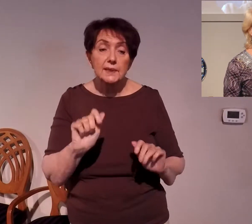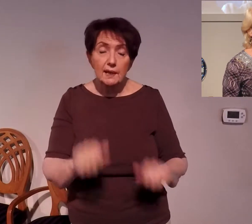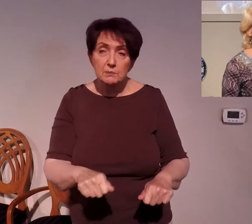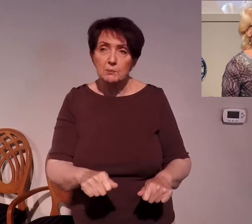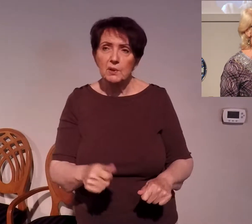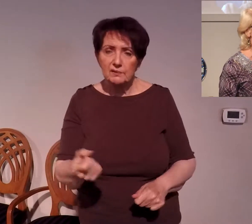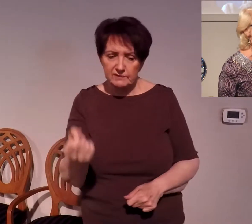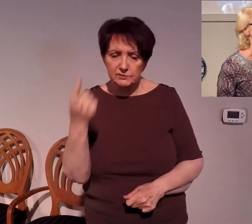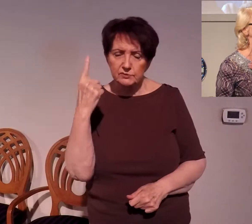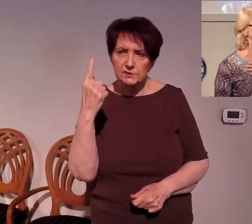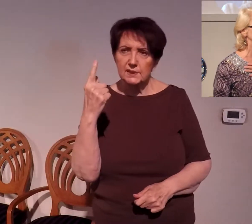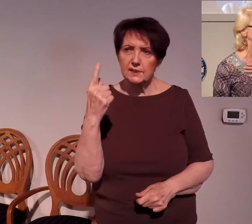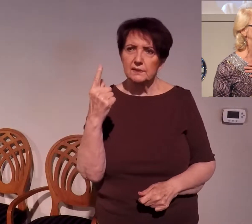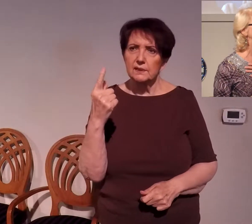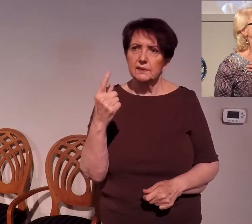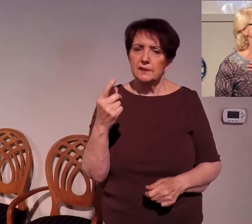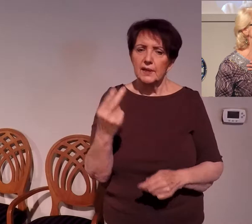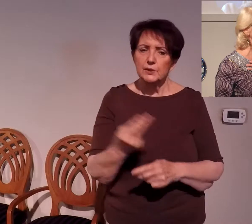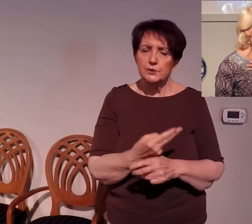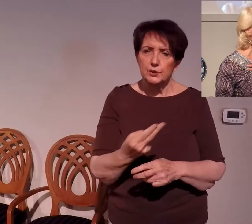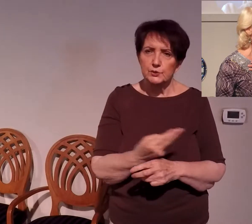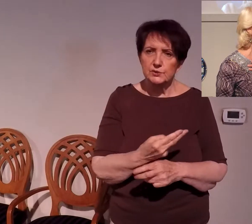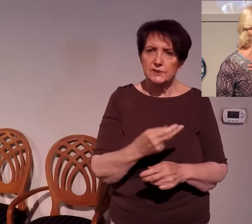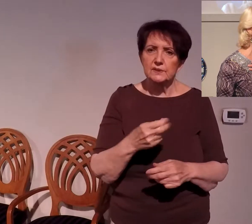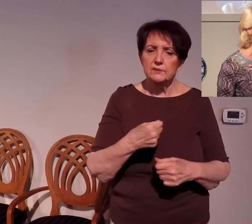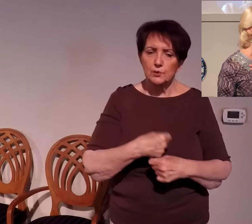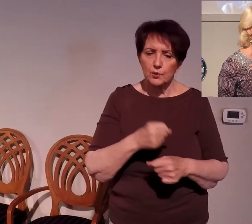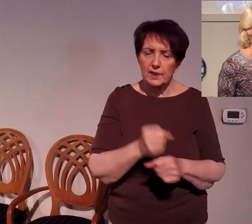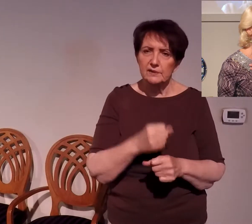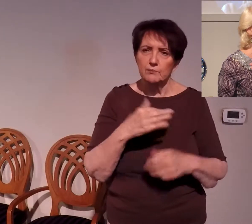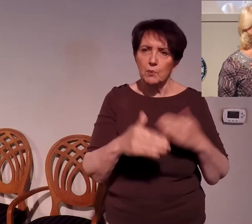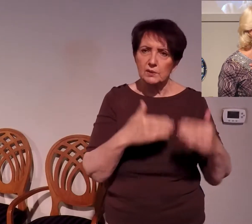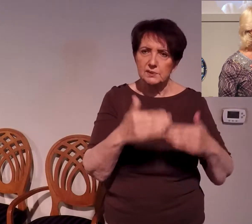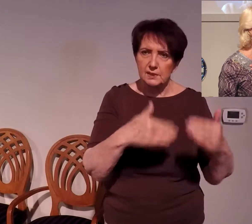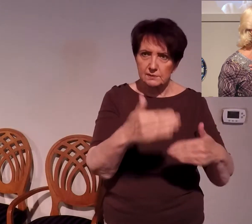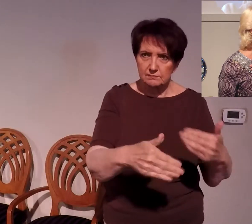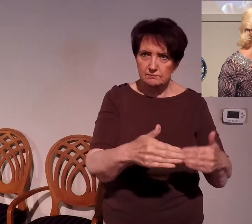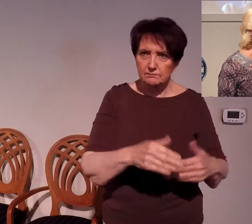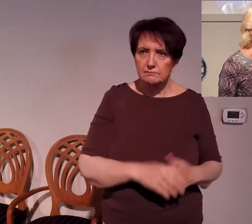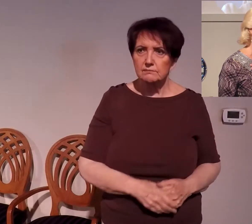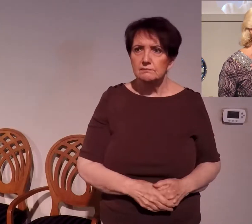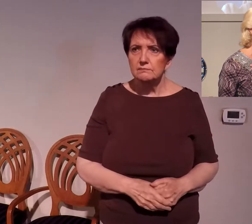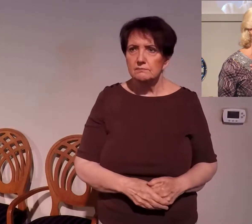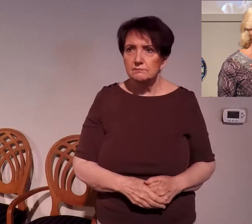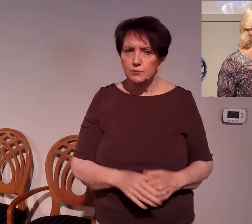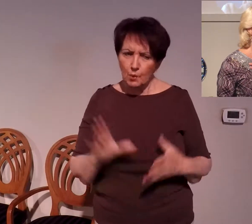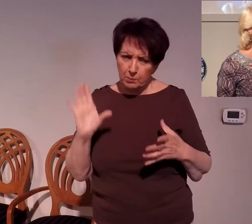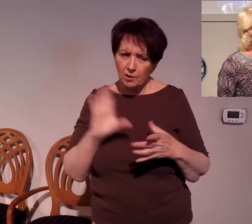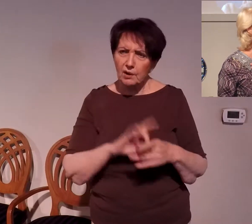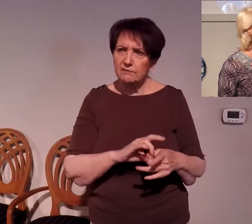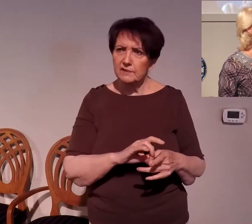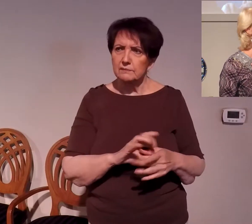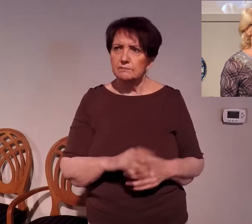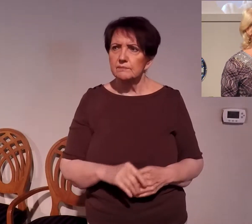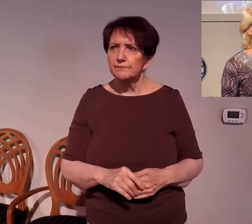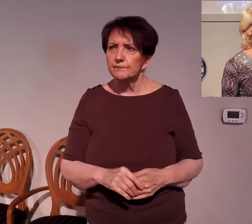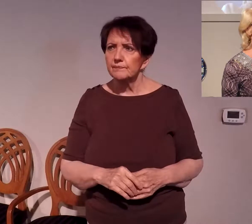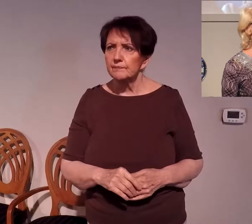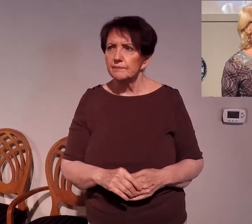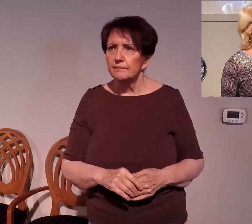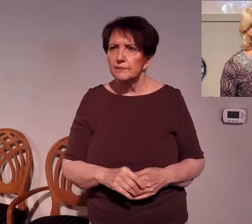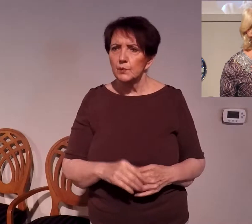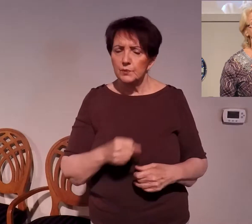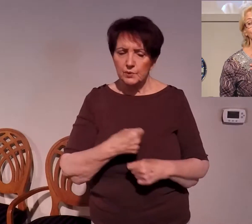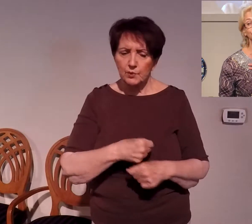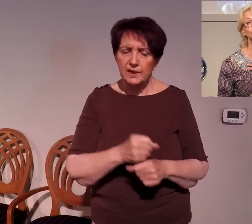of understanding and using the creative process because we are part of it. And we are that creative